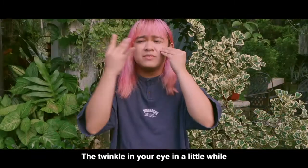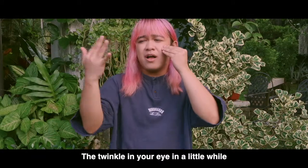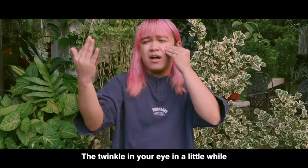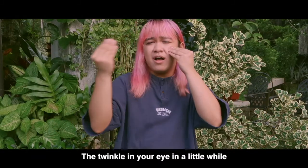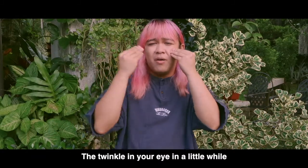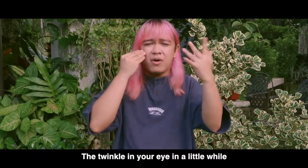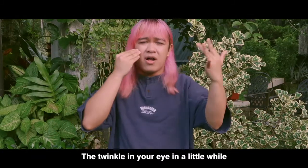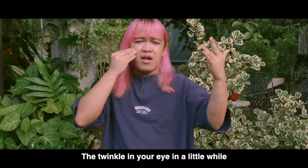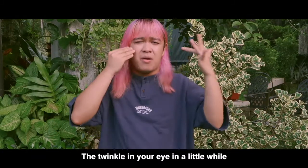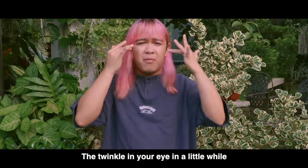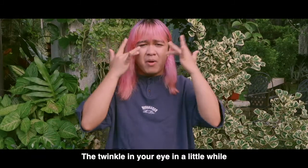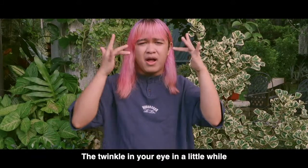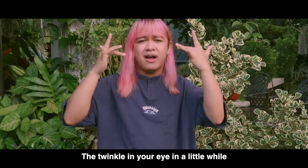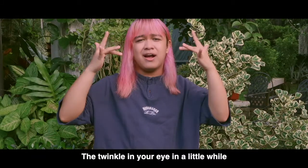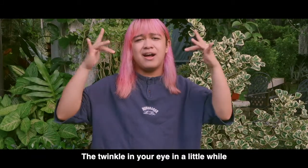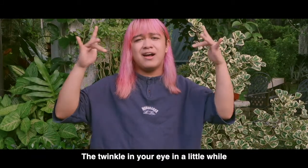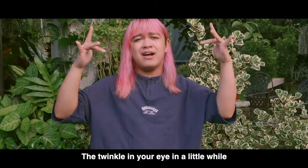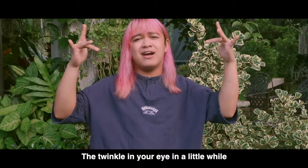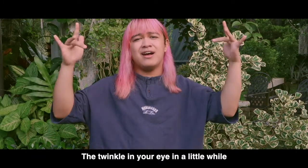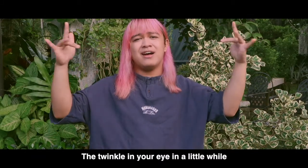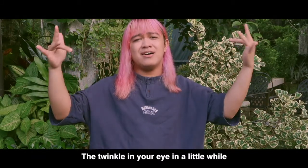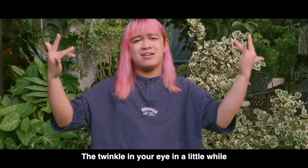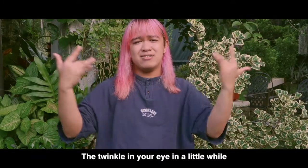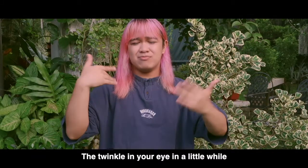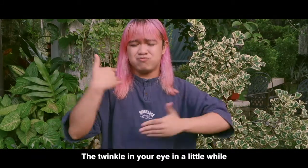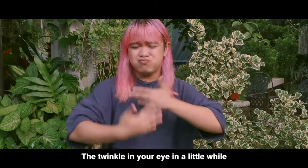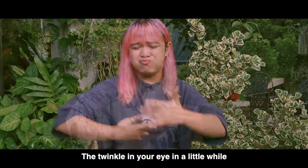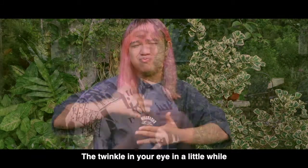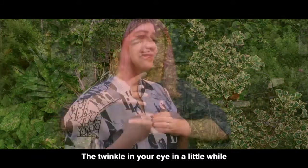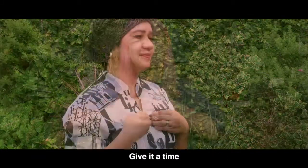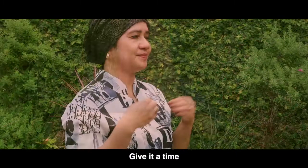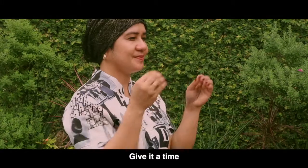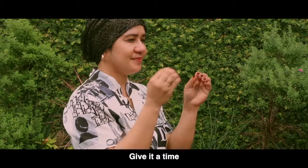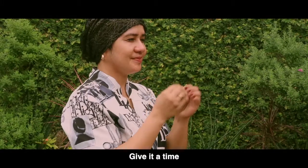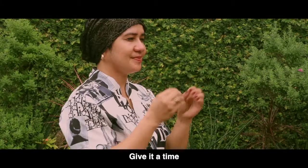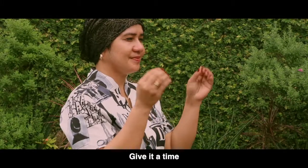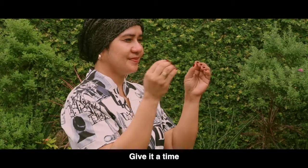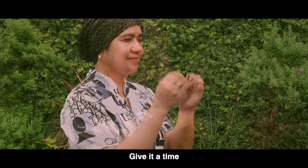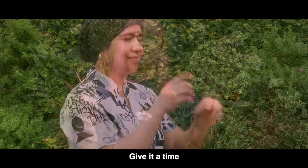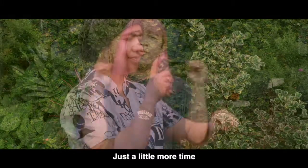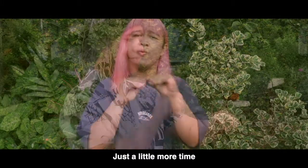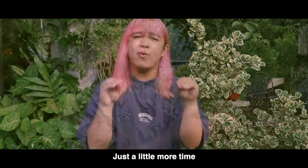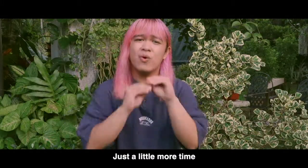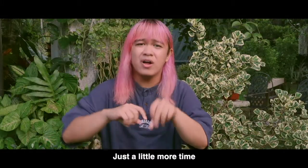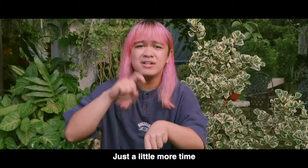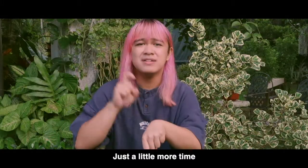eye in a little while Give it time, just a little more time